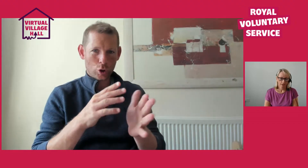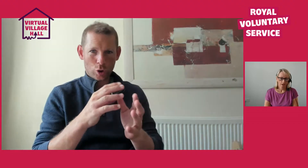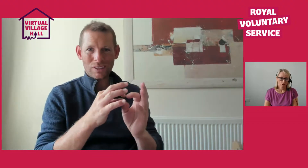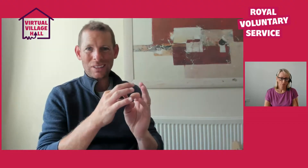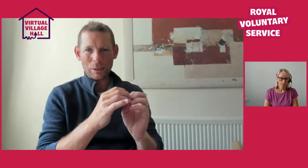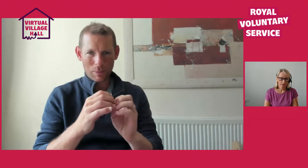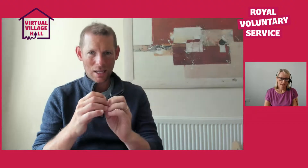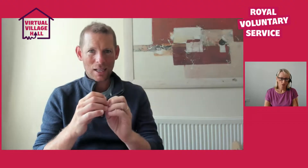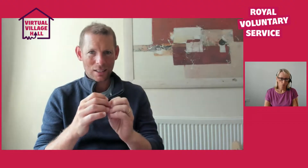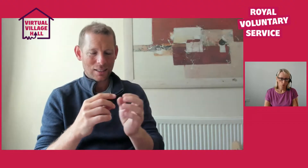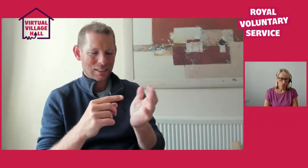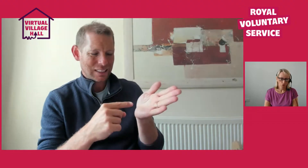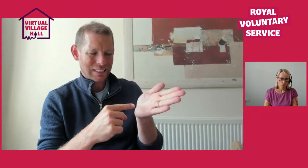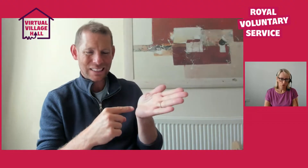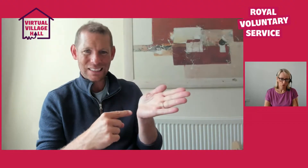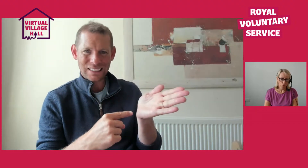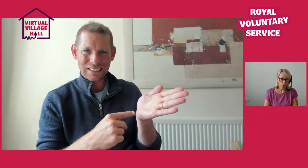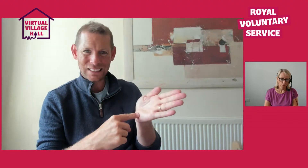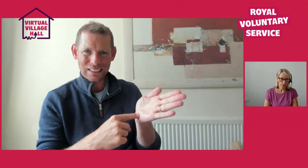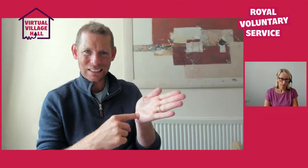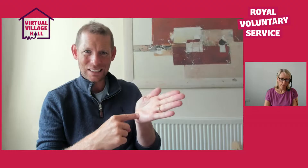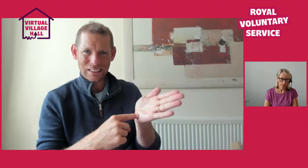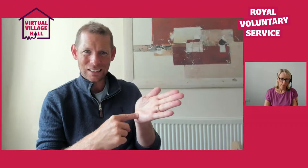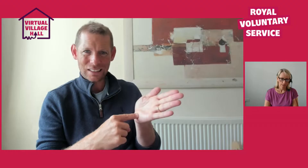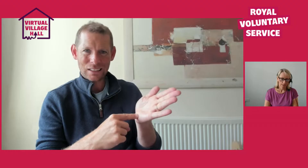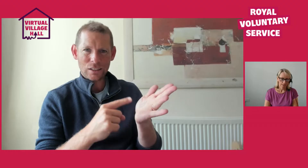And then how we say quarter to